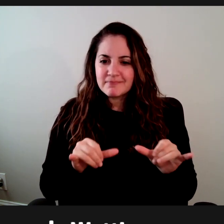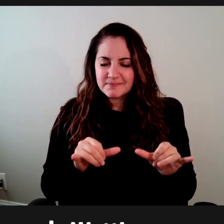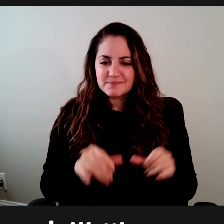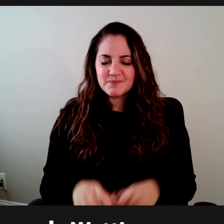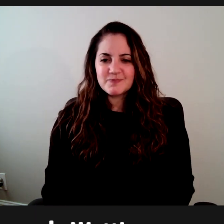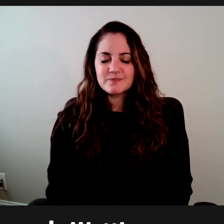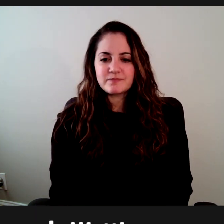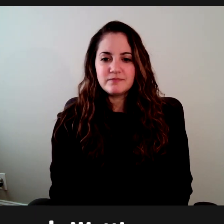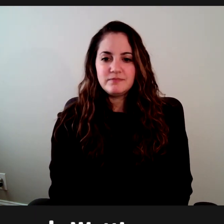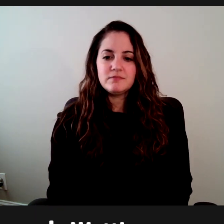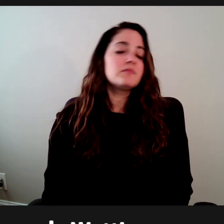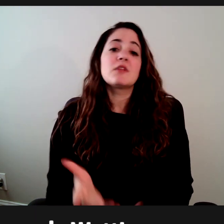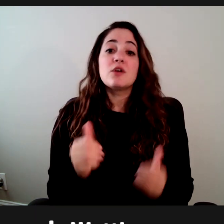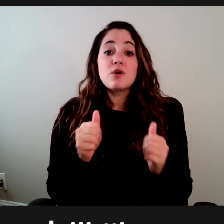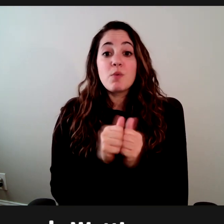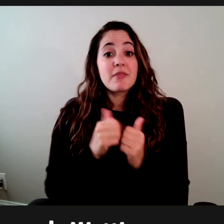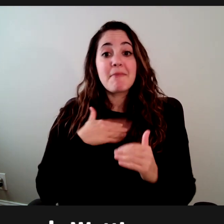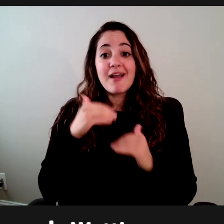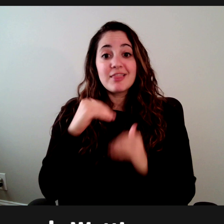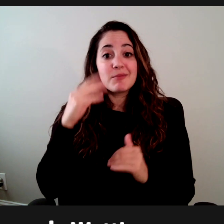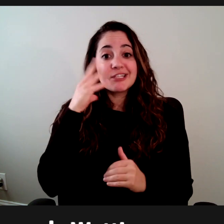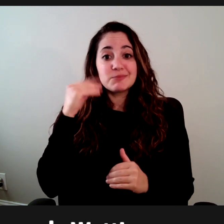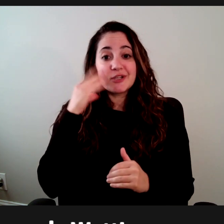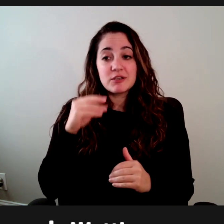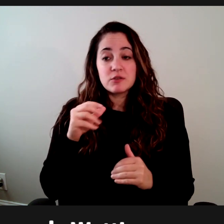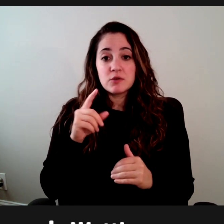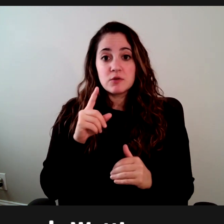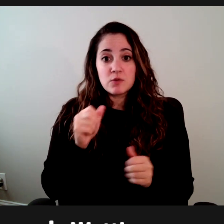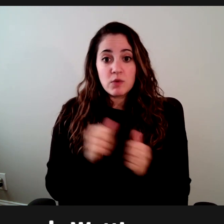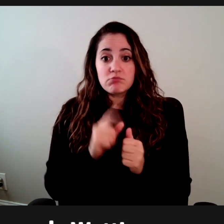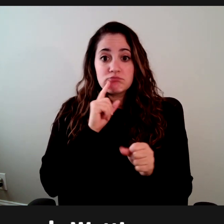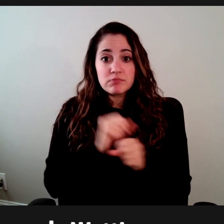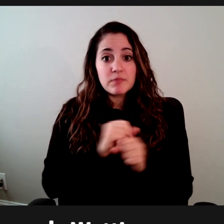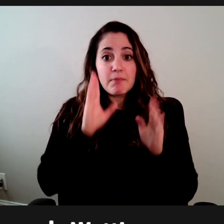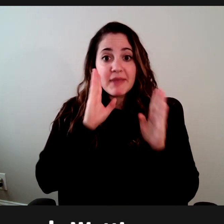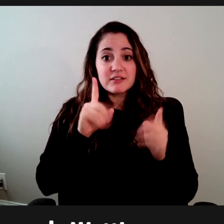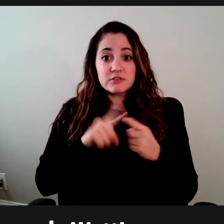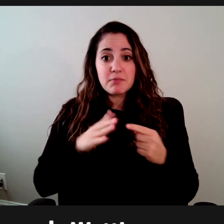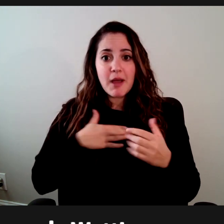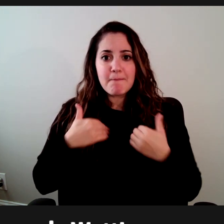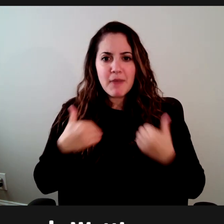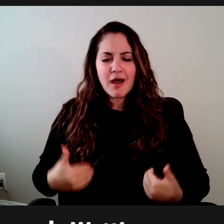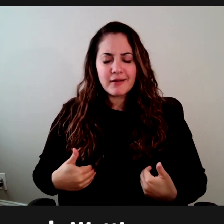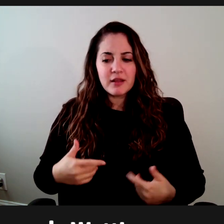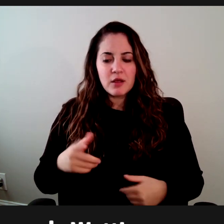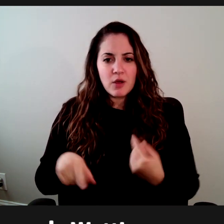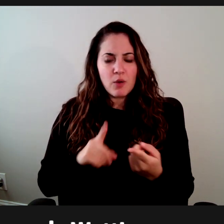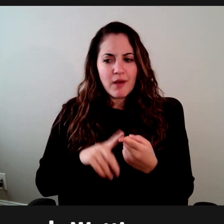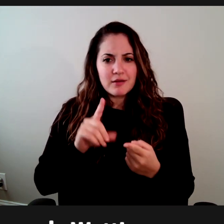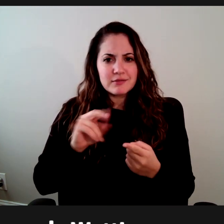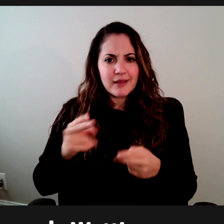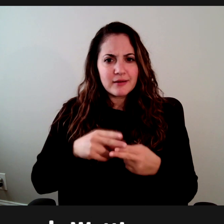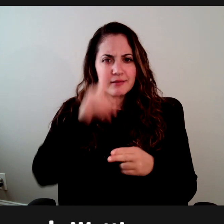in just my limited experience at that point of really listening to my body, I would